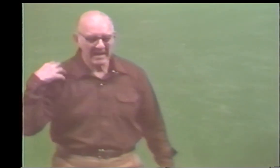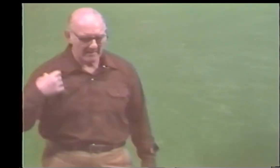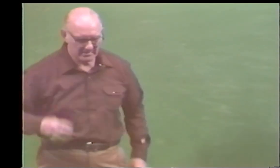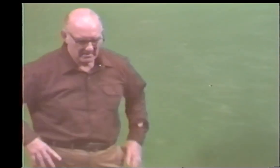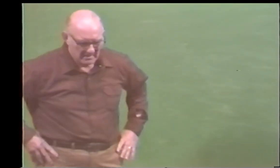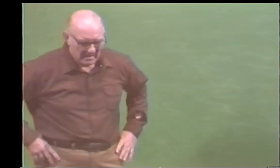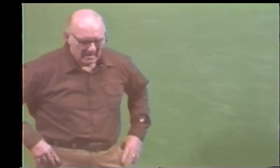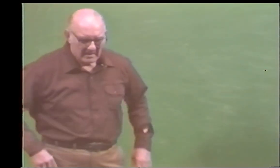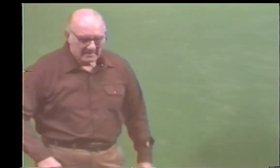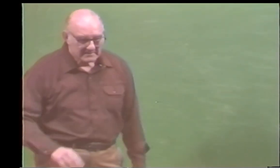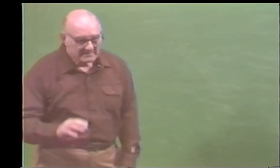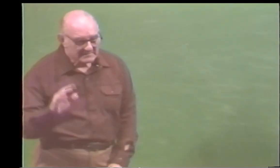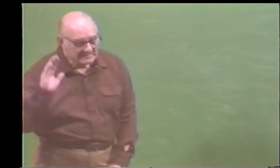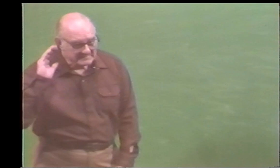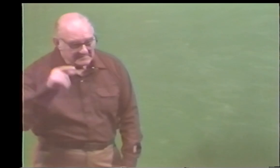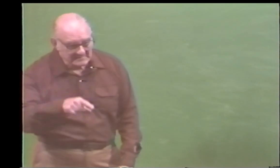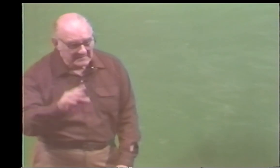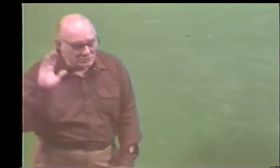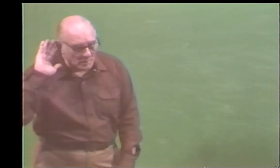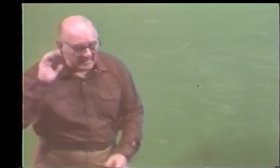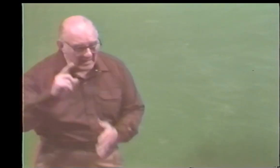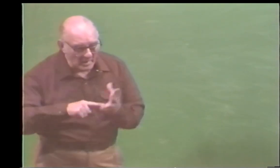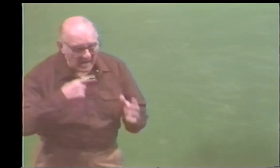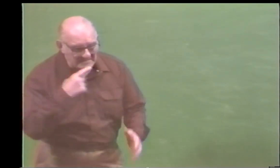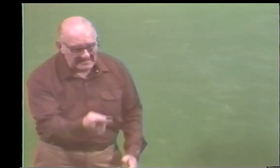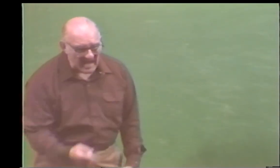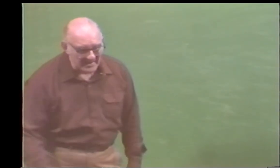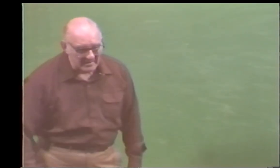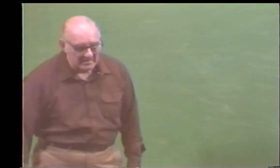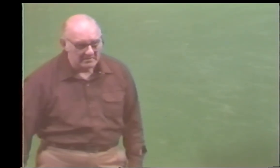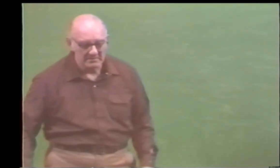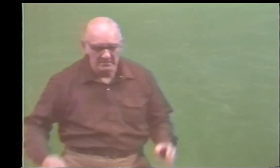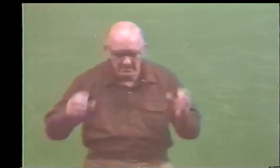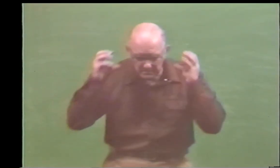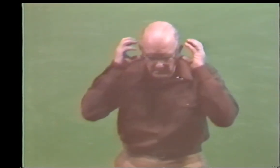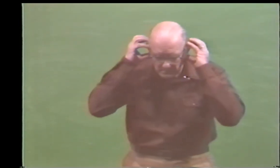Captain, did you hear what I said?